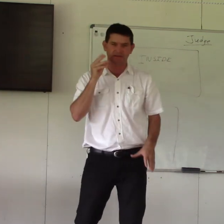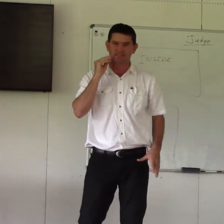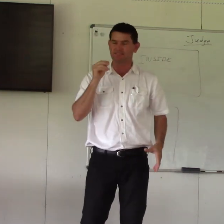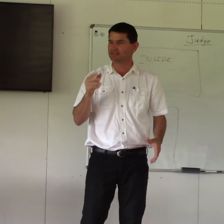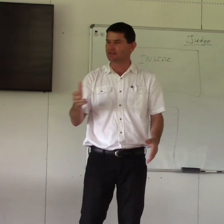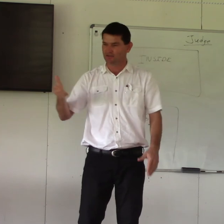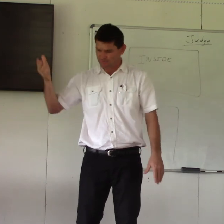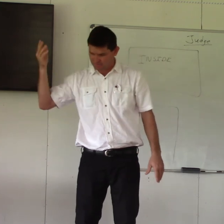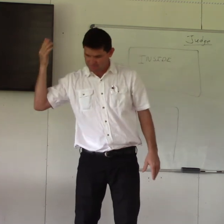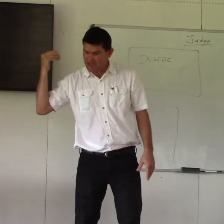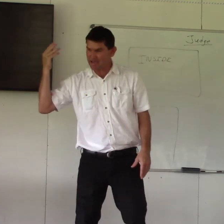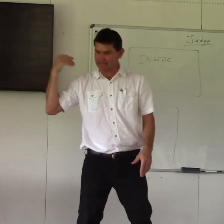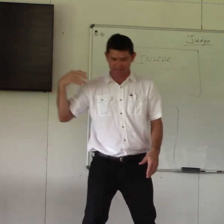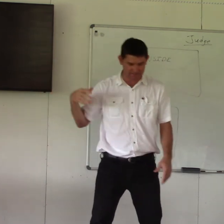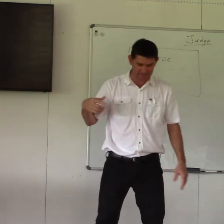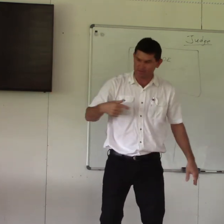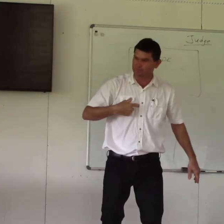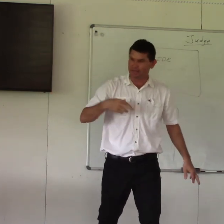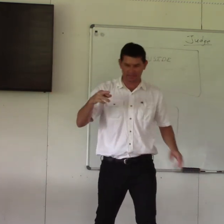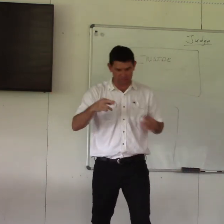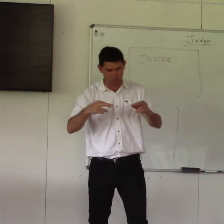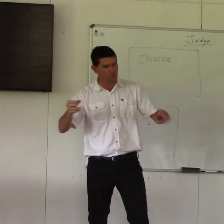experience. Back. Me, rope.